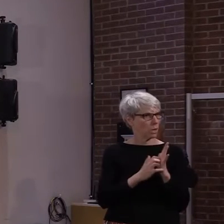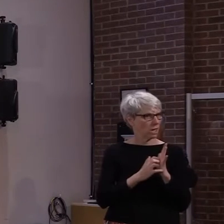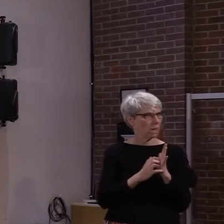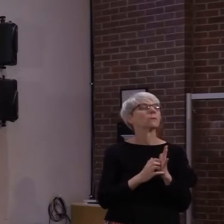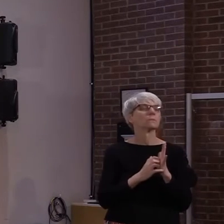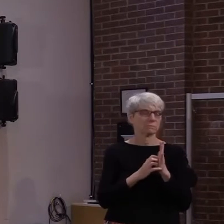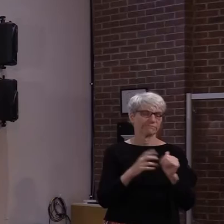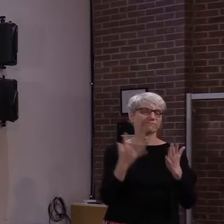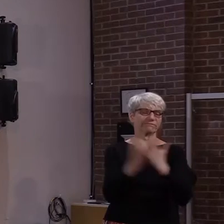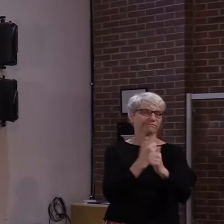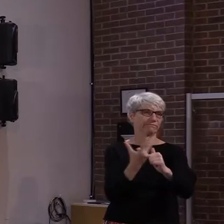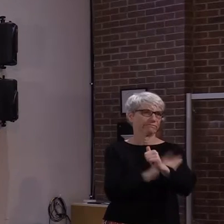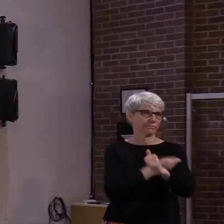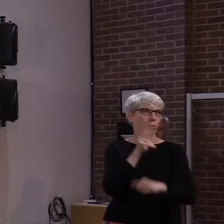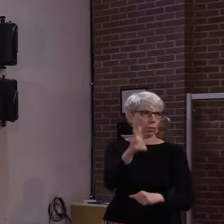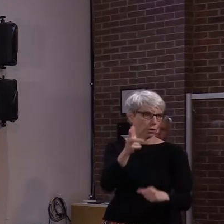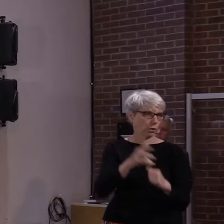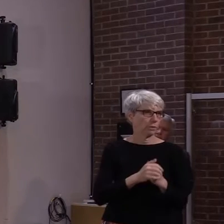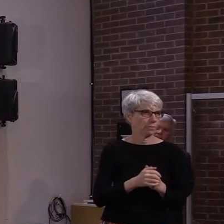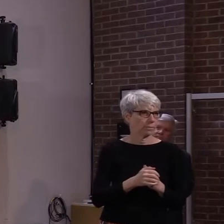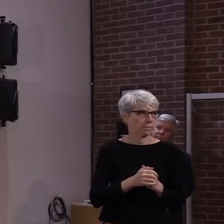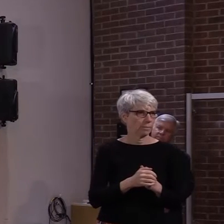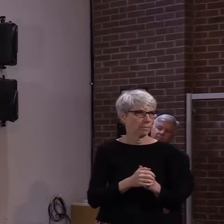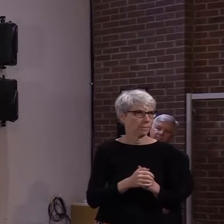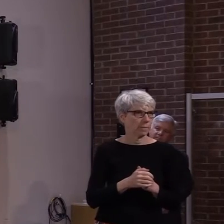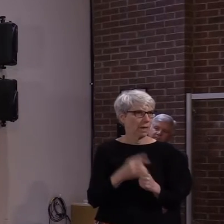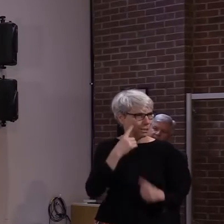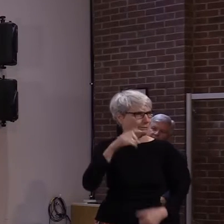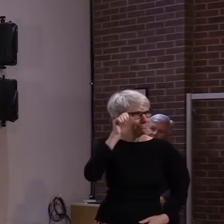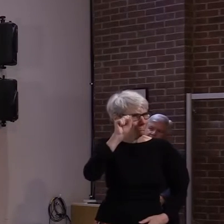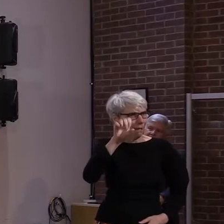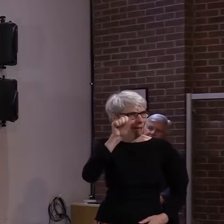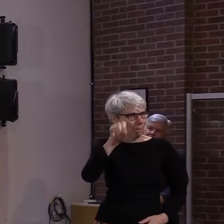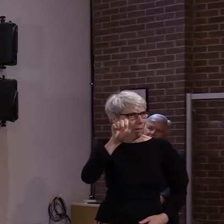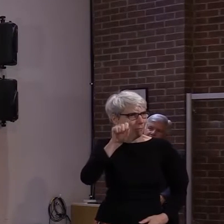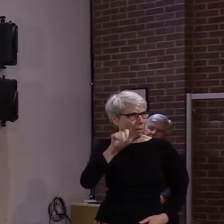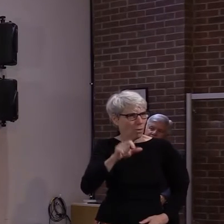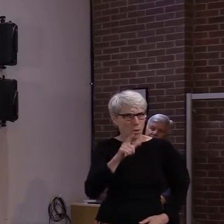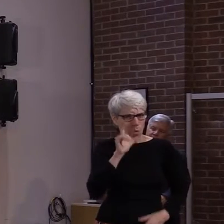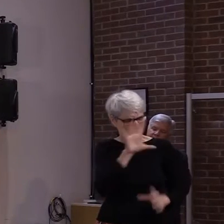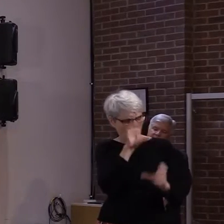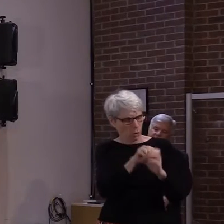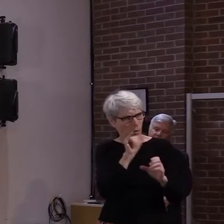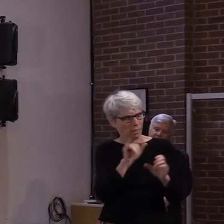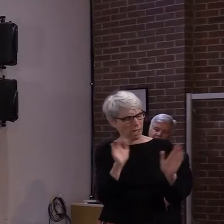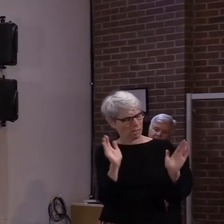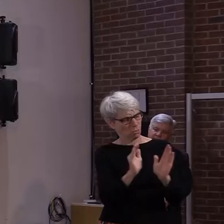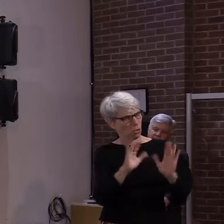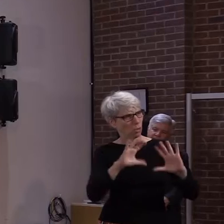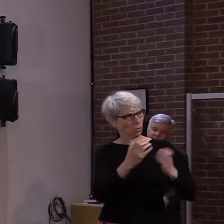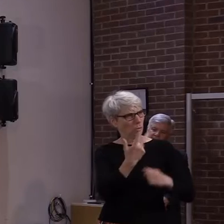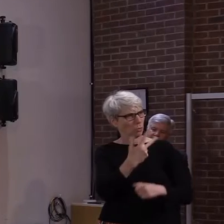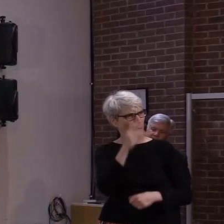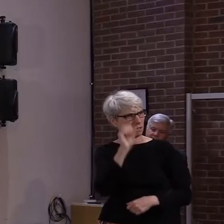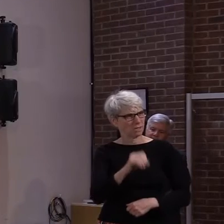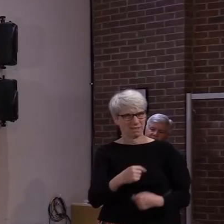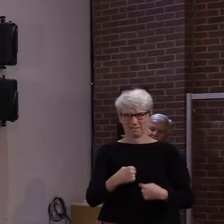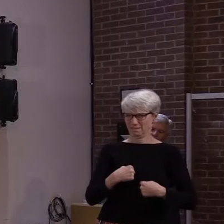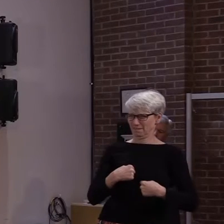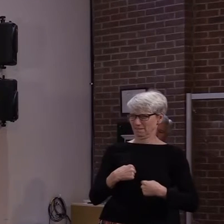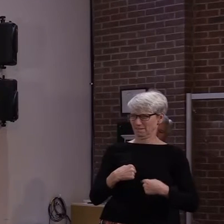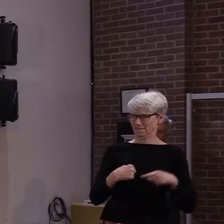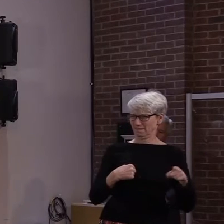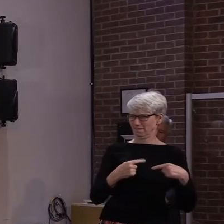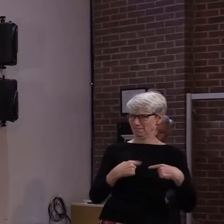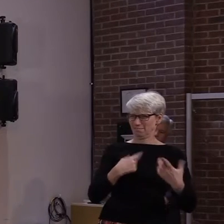You may still ask yourself, am I in any of these groups? So it's very important that if you have questions about your own status, you talk to